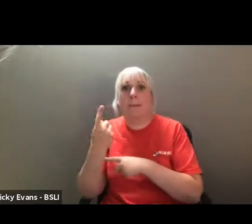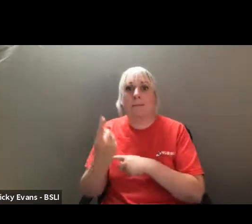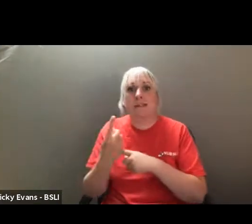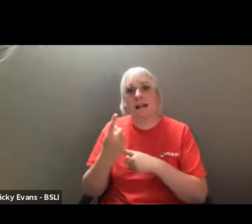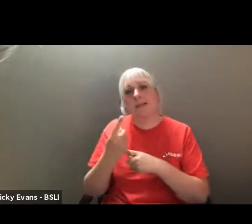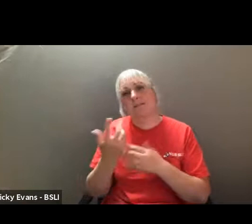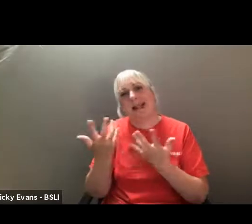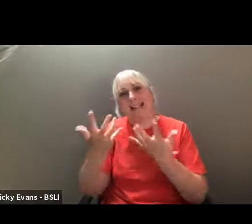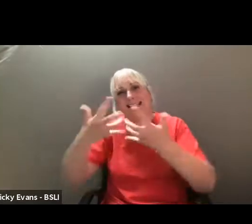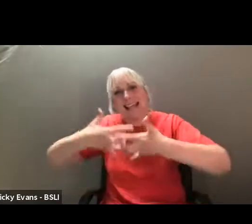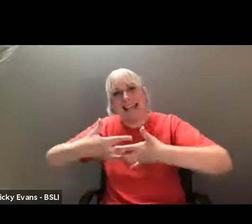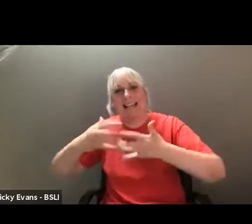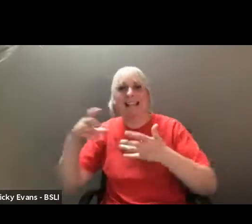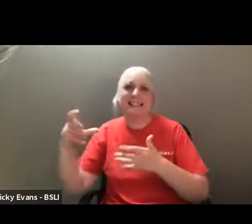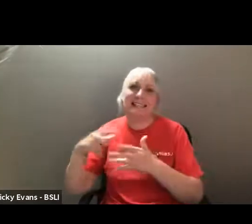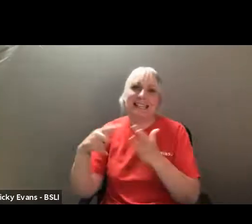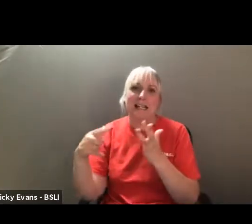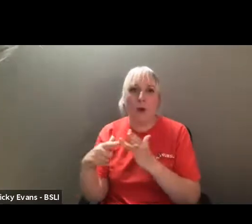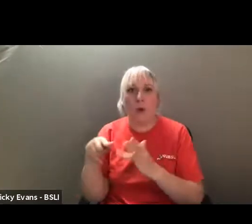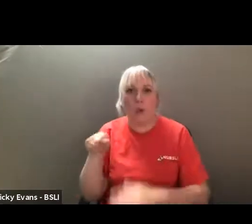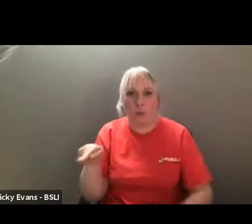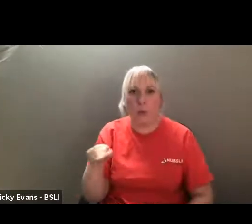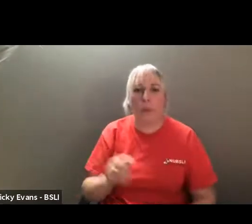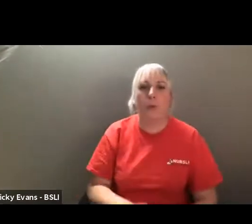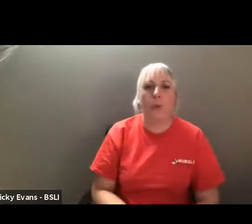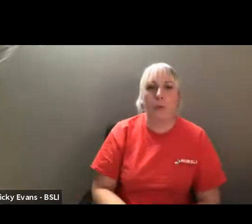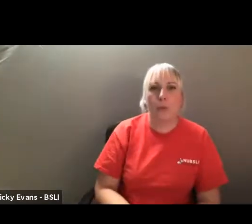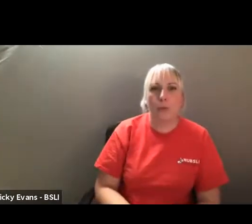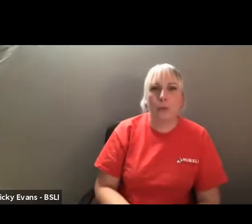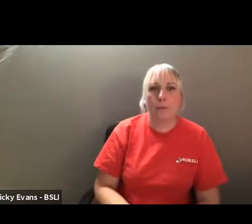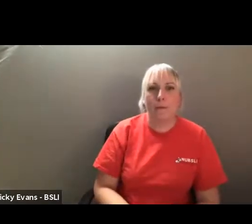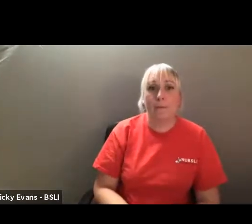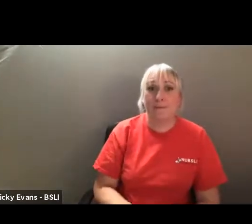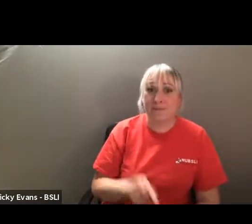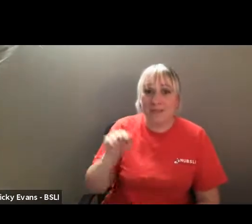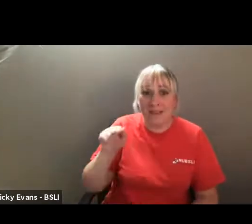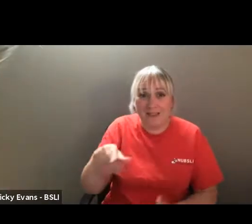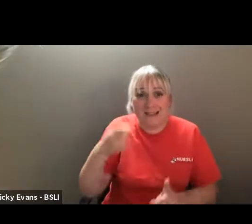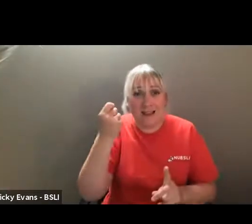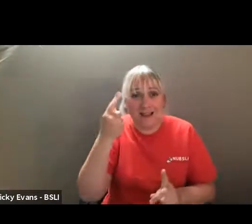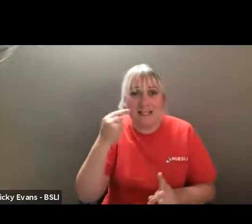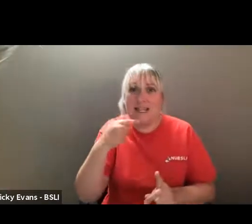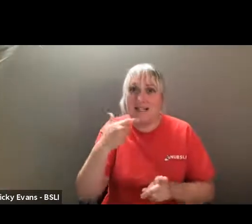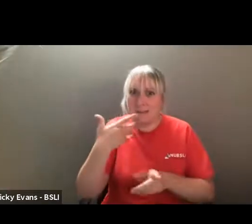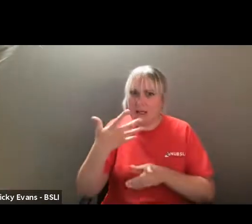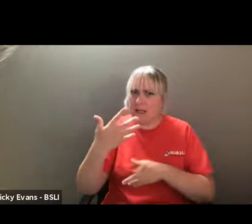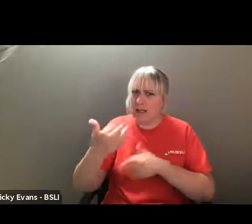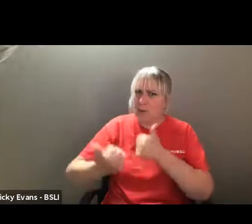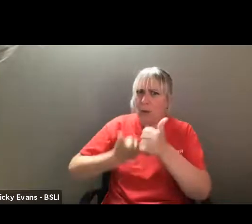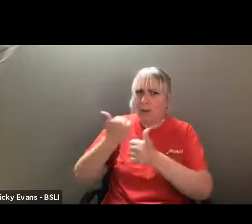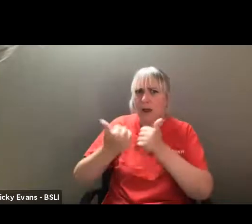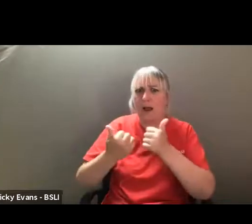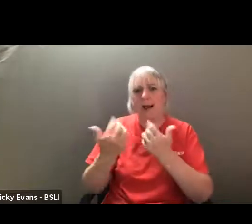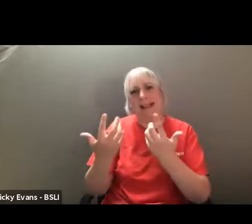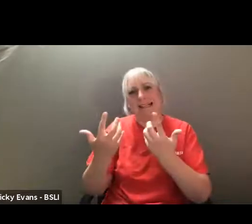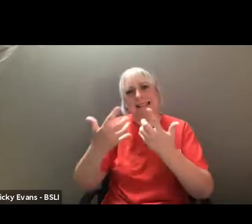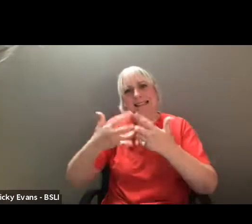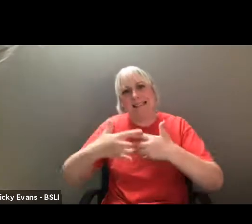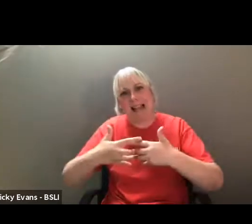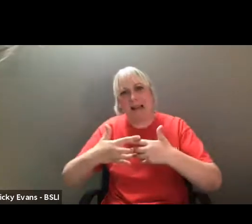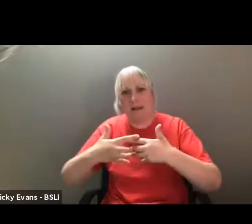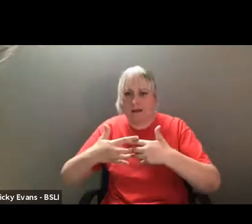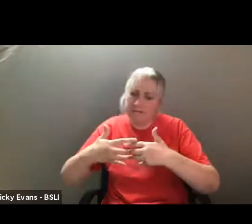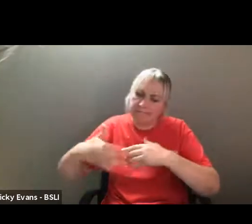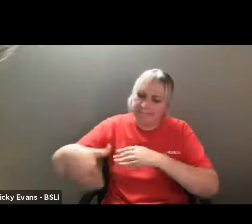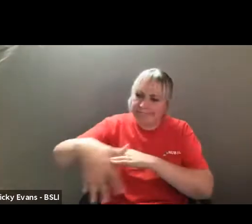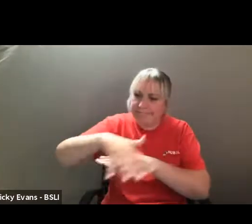I think is interesting because it's an idea that has been somewhat popular in tech circles for various cultural reasons, it